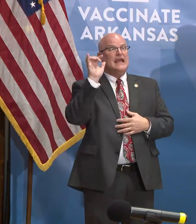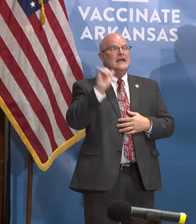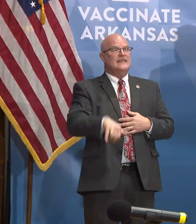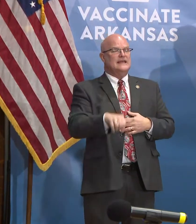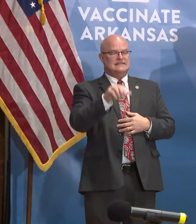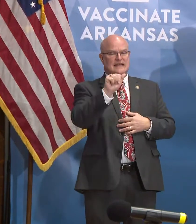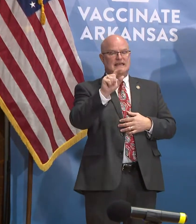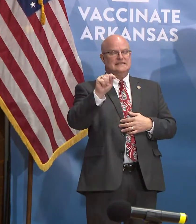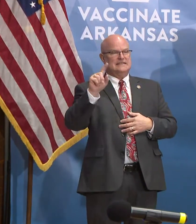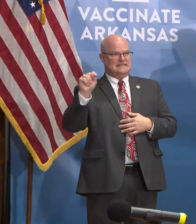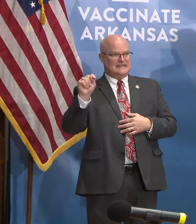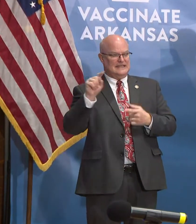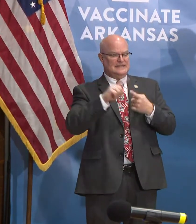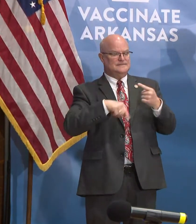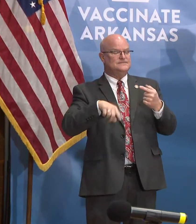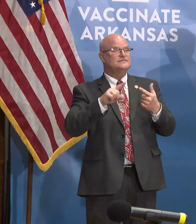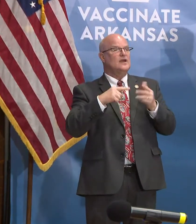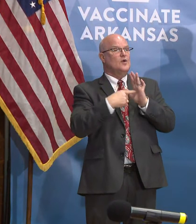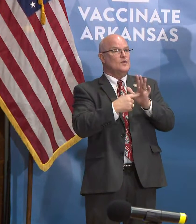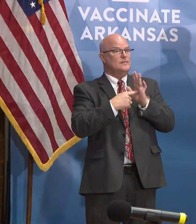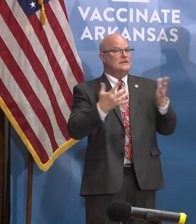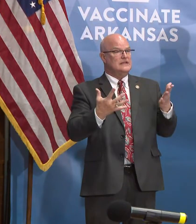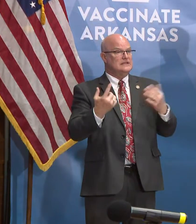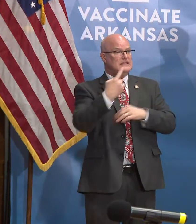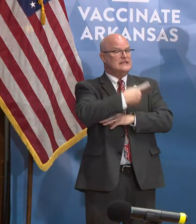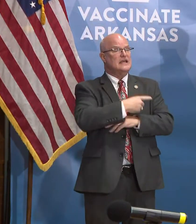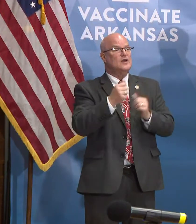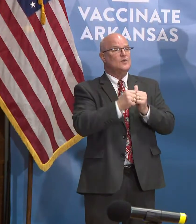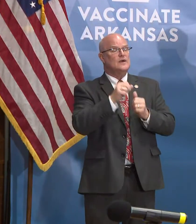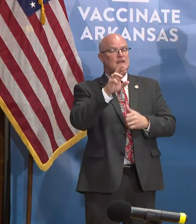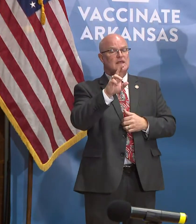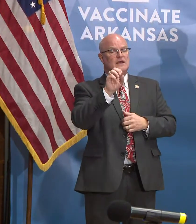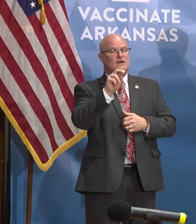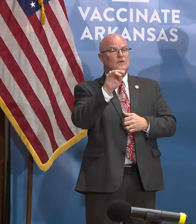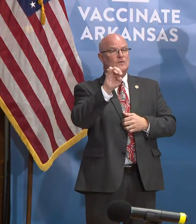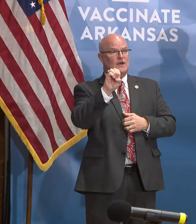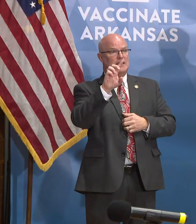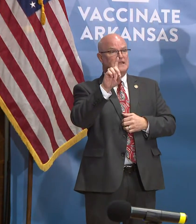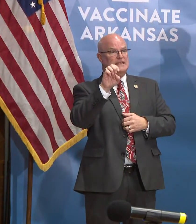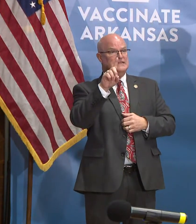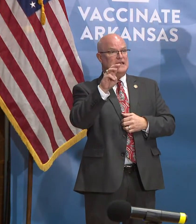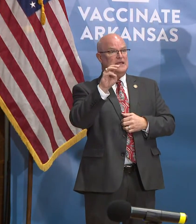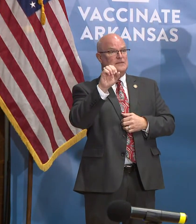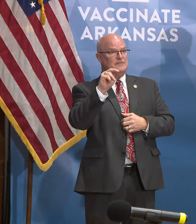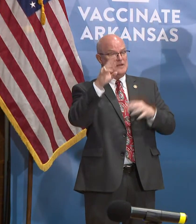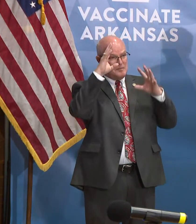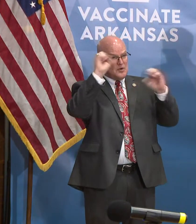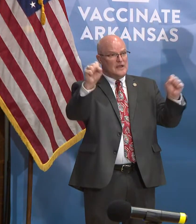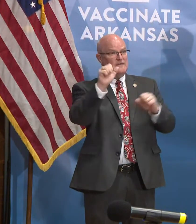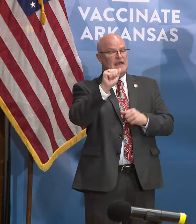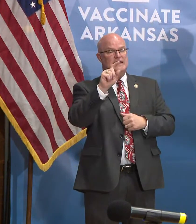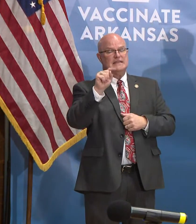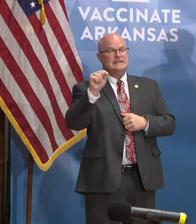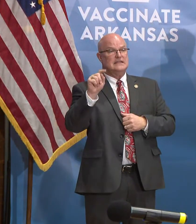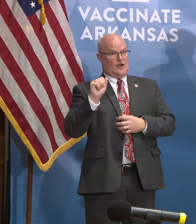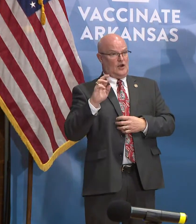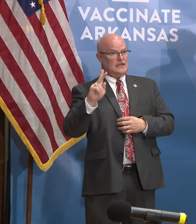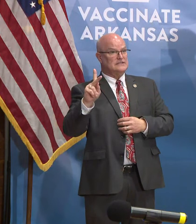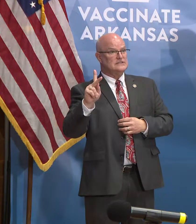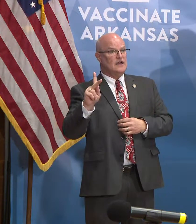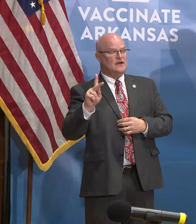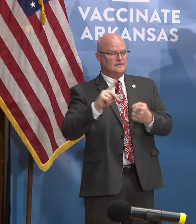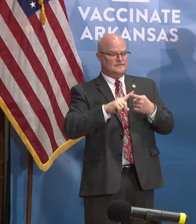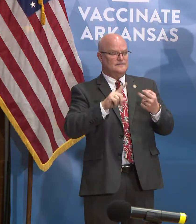is AT&T, and we're represented today by Ronnie Dedman, President of AT&T Arkansas,